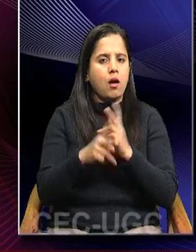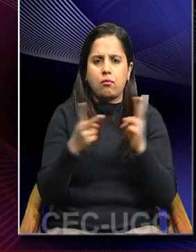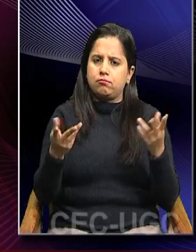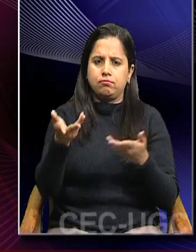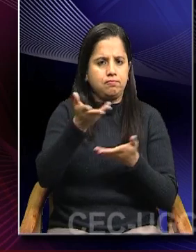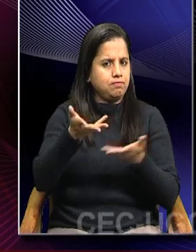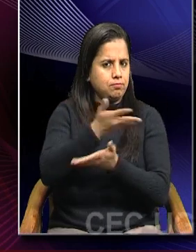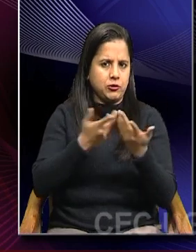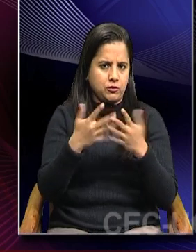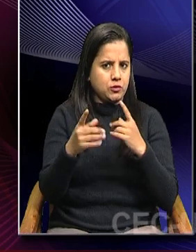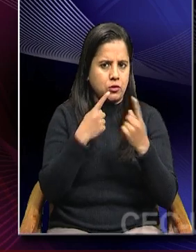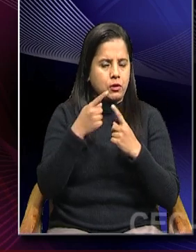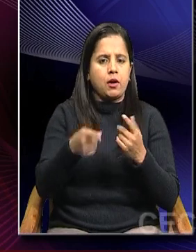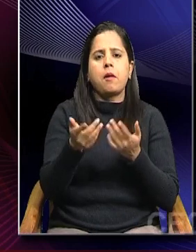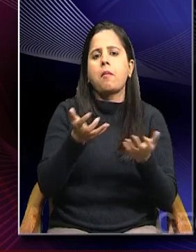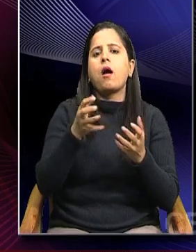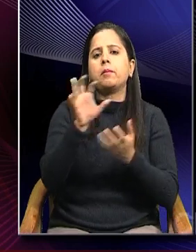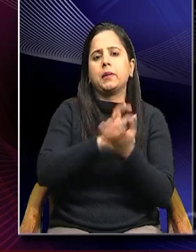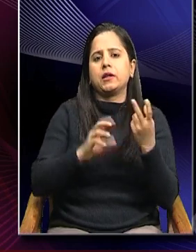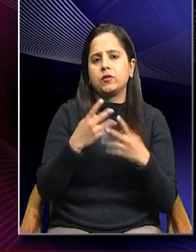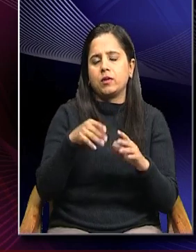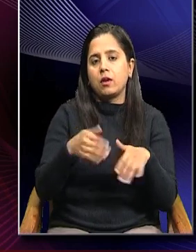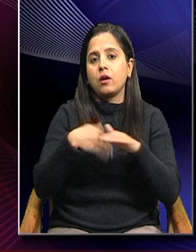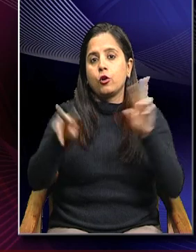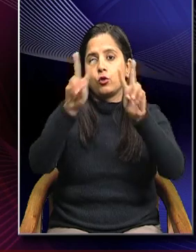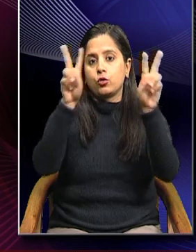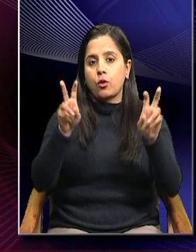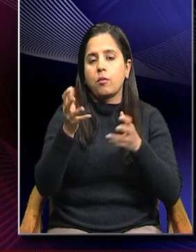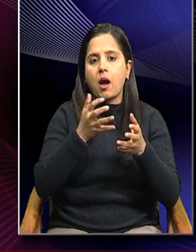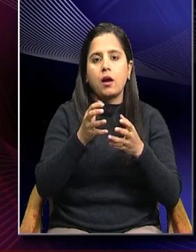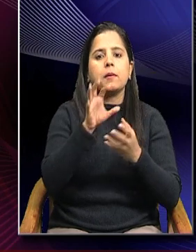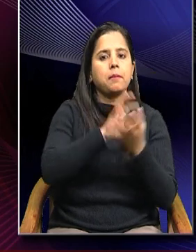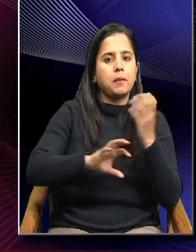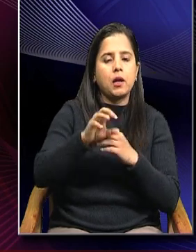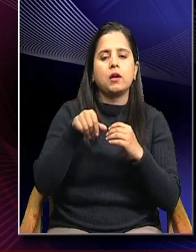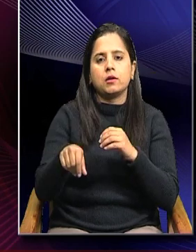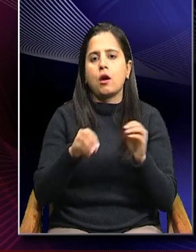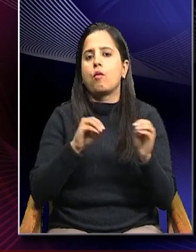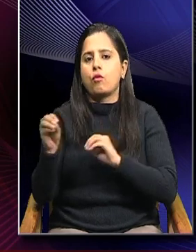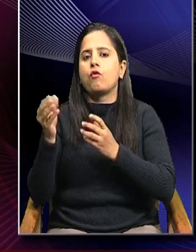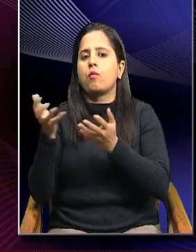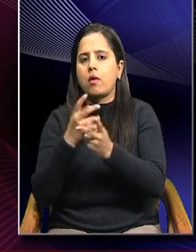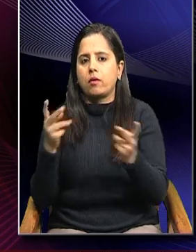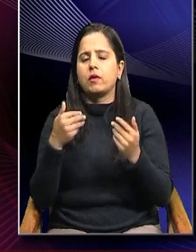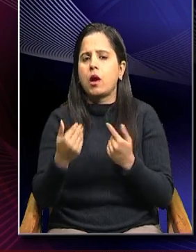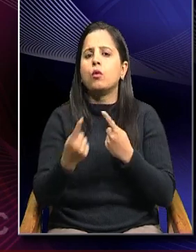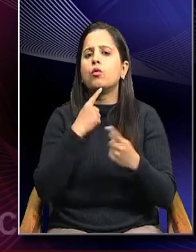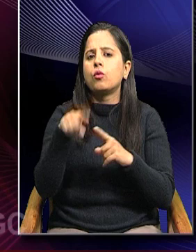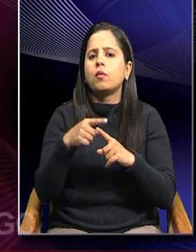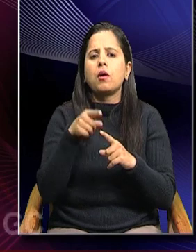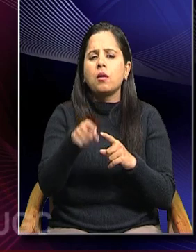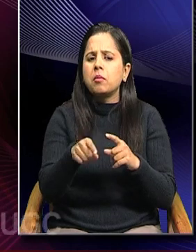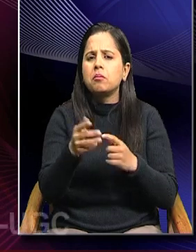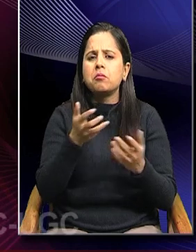discussed about those marketing mix under the head of marketing mix and MOF marketing. So, let us now talk about what